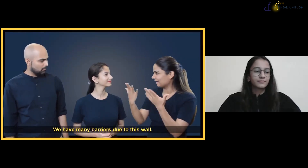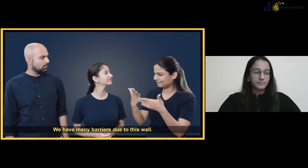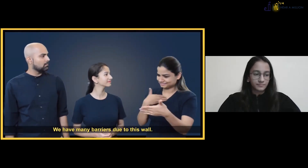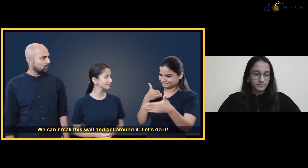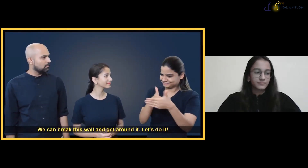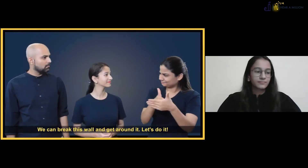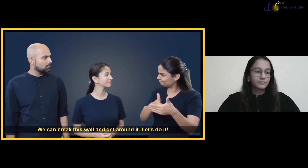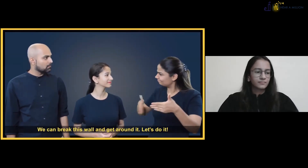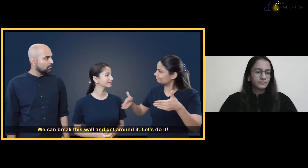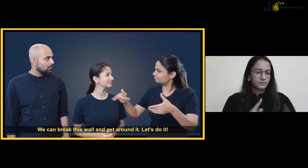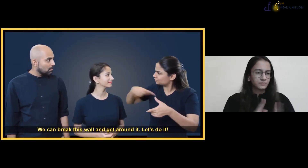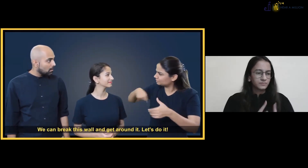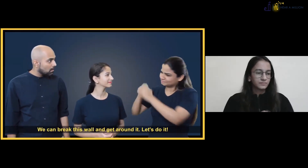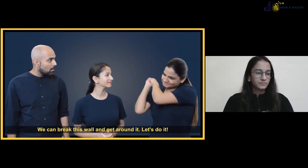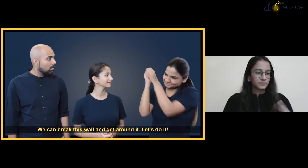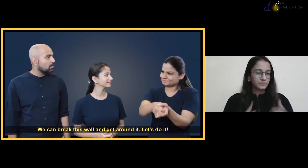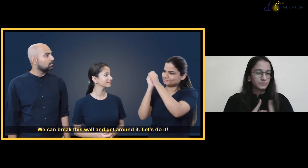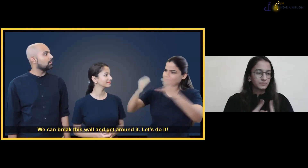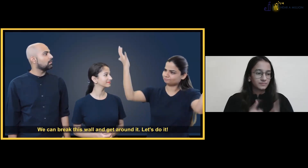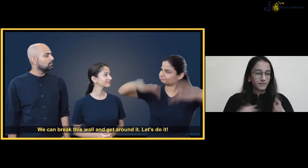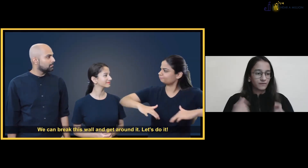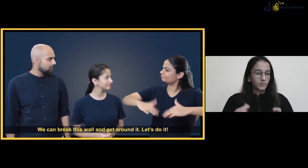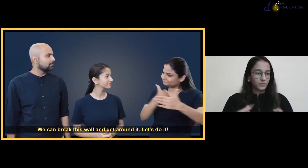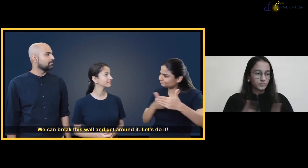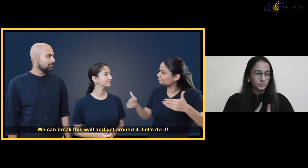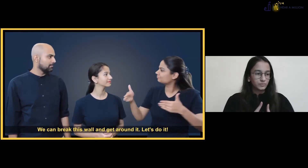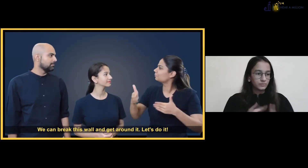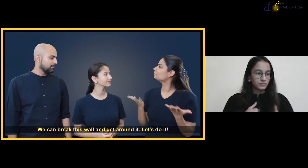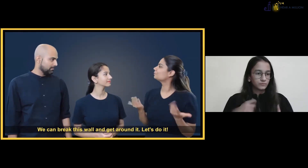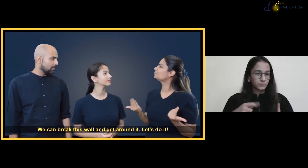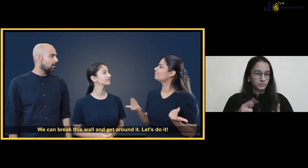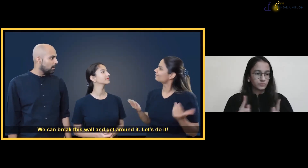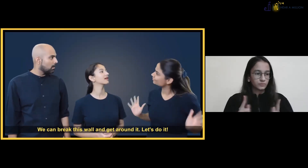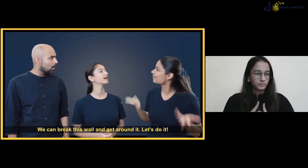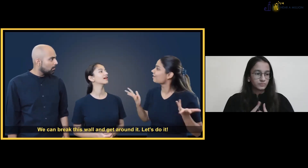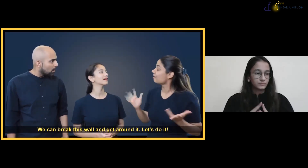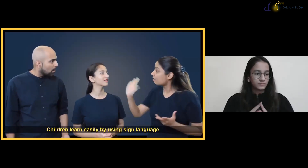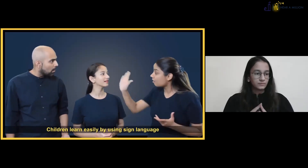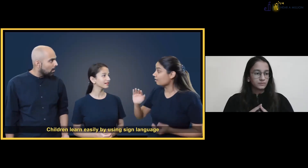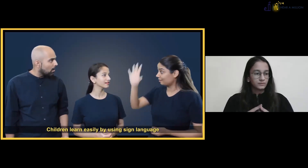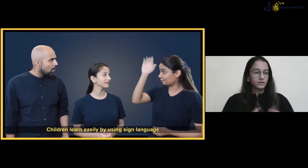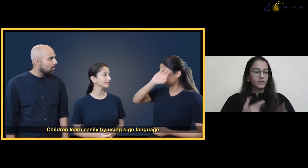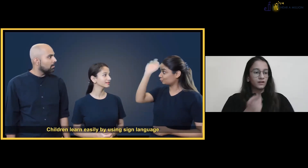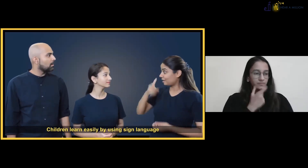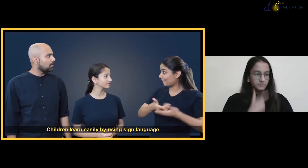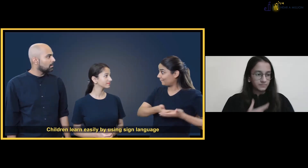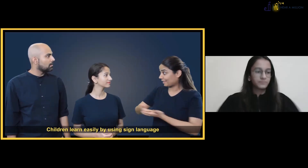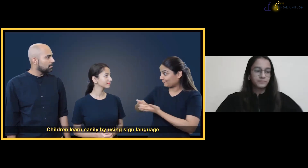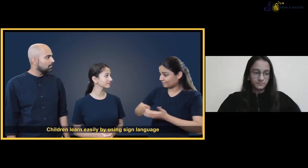So this is the wall which is barrier for us, right? So we can put the hammer on the wall and we can break it down,